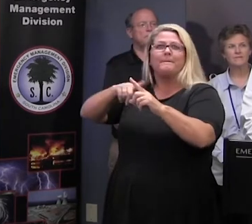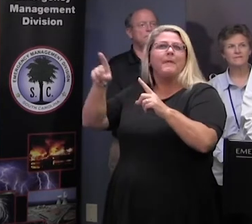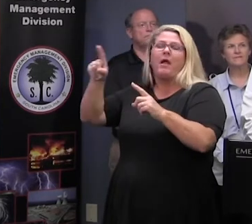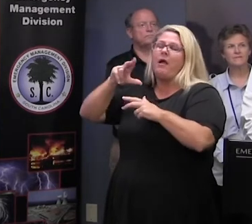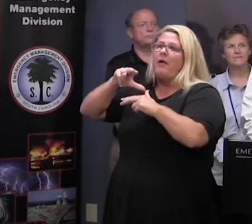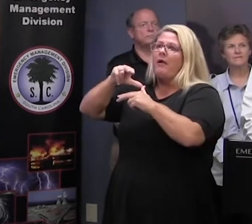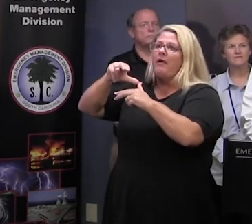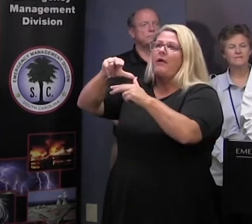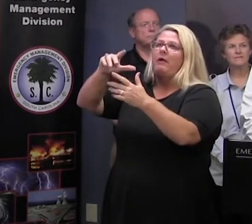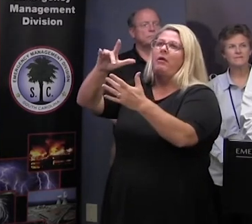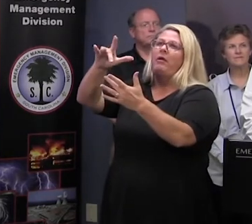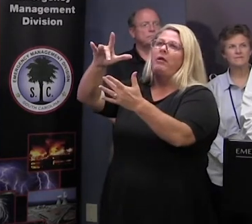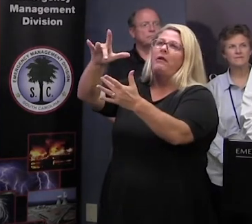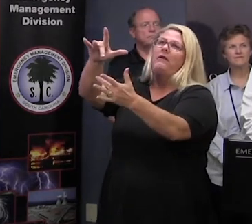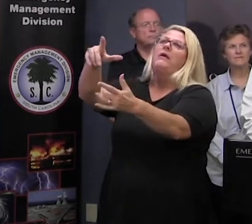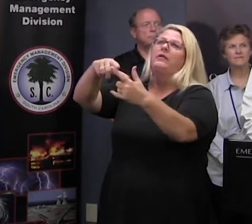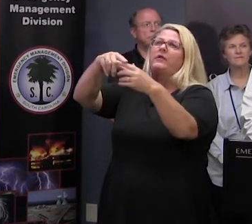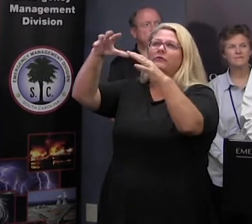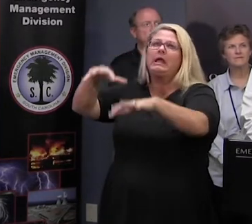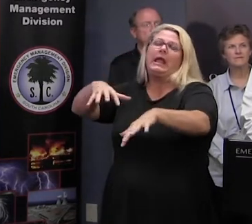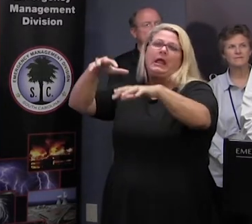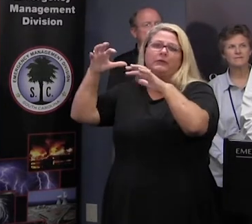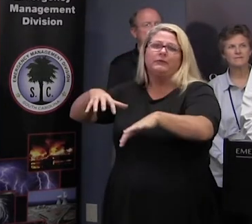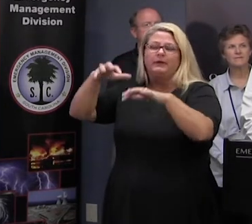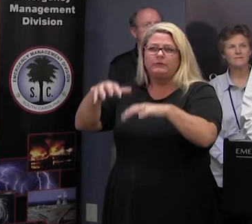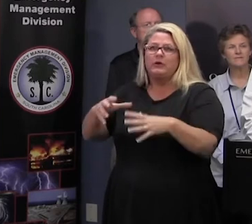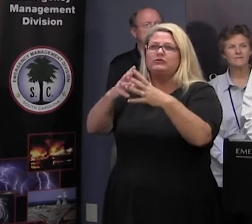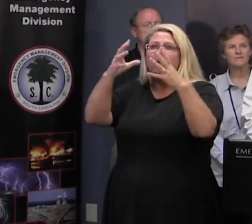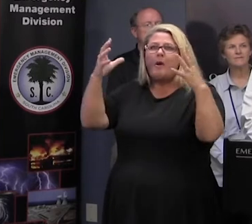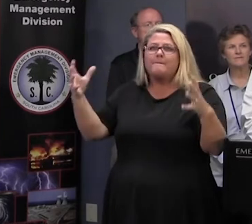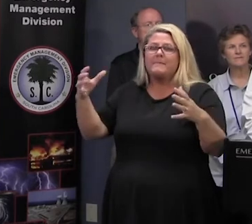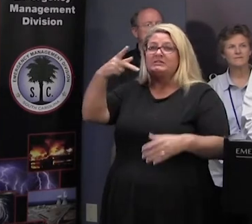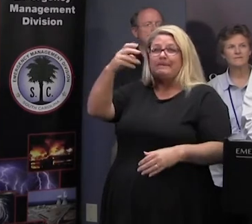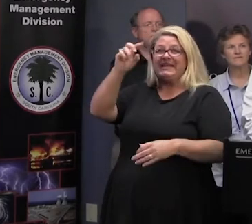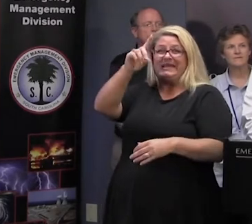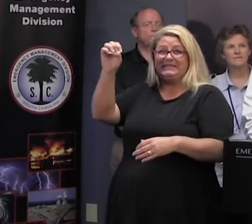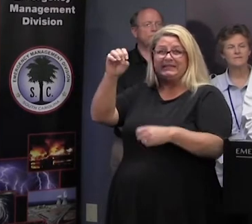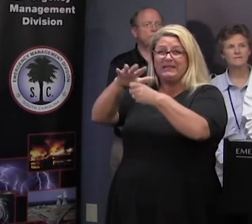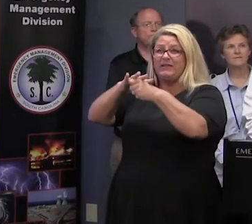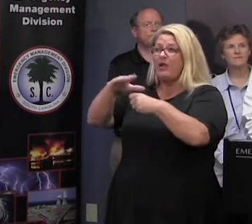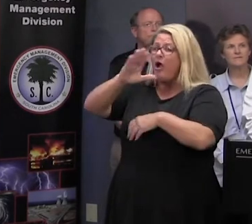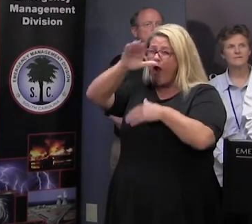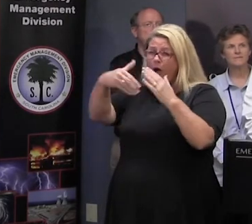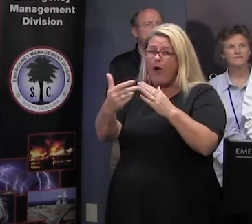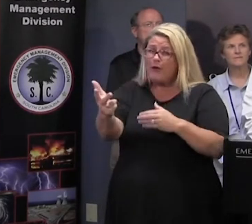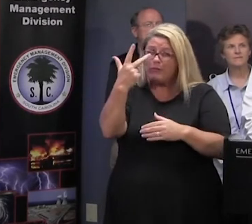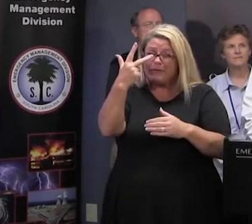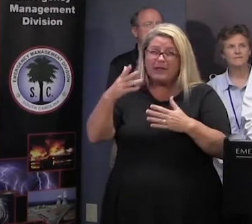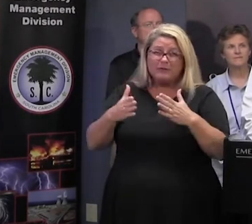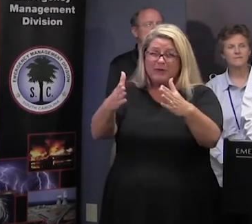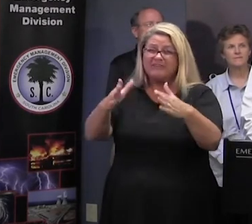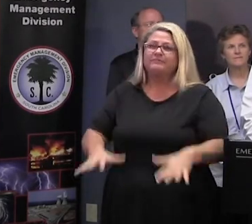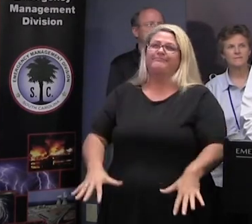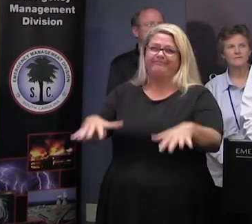We've never seen this much water. In that part of the state, in the PD area, we've had all three river systems were